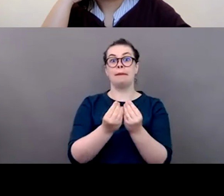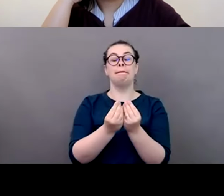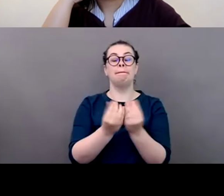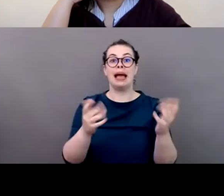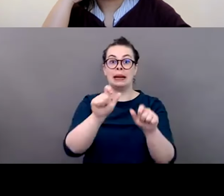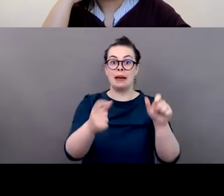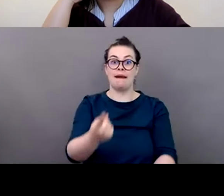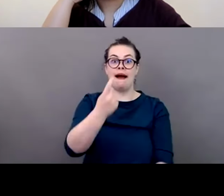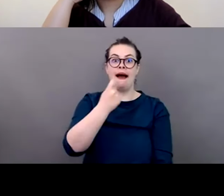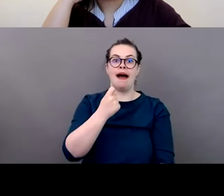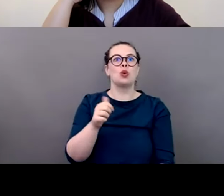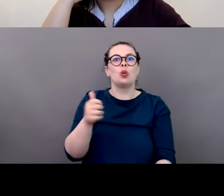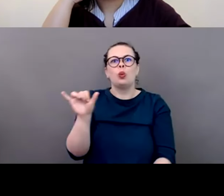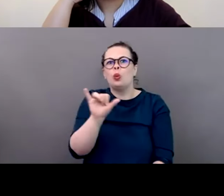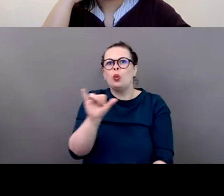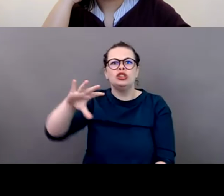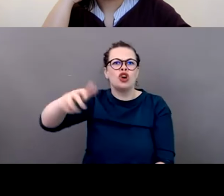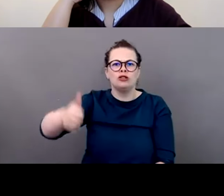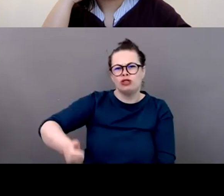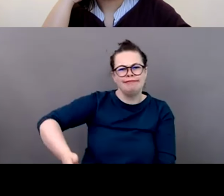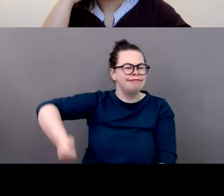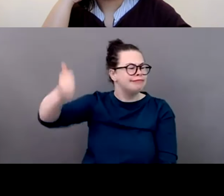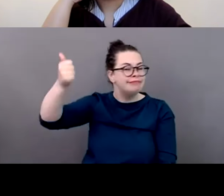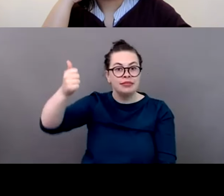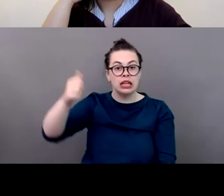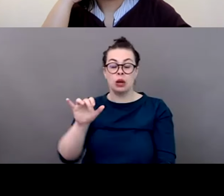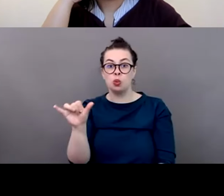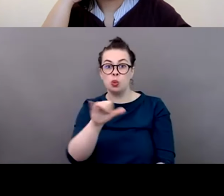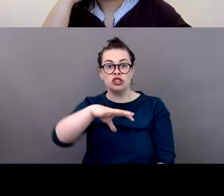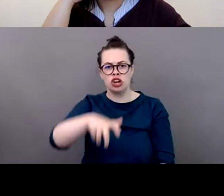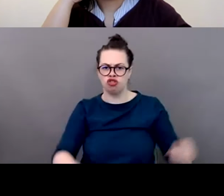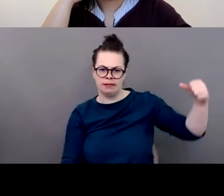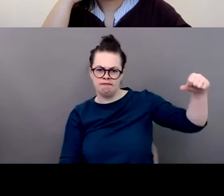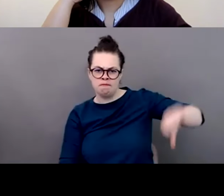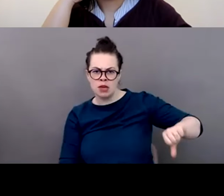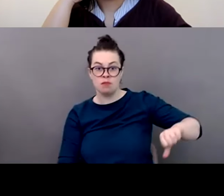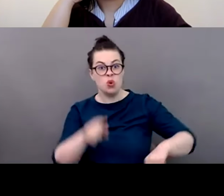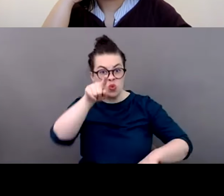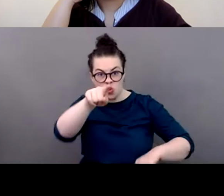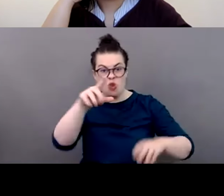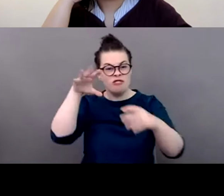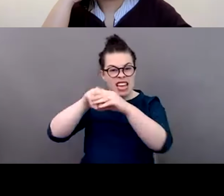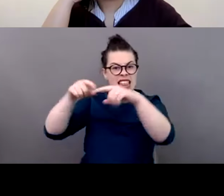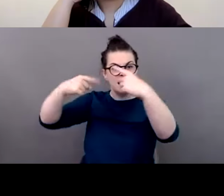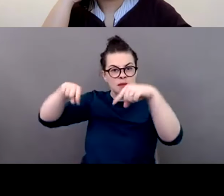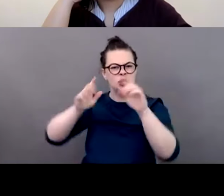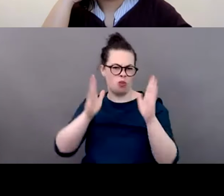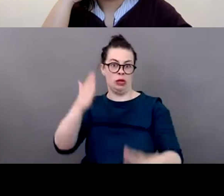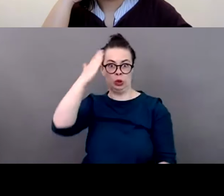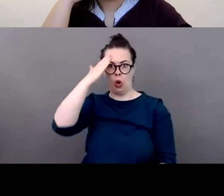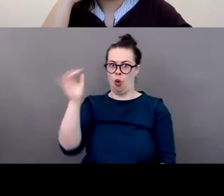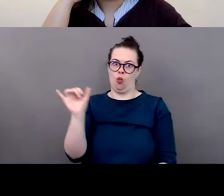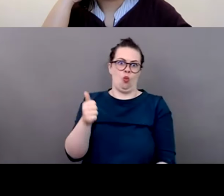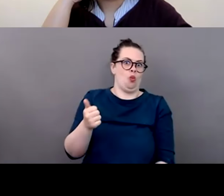which is the worst. I mean, you as a member of the committee should know, and it's true, but during my